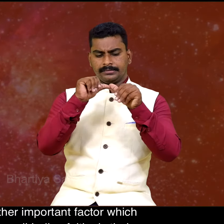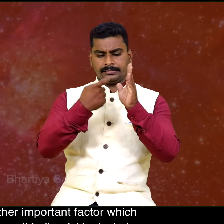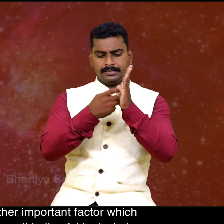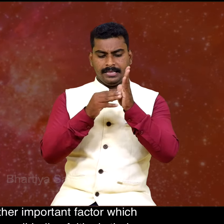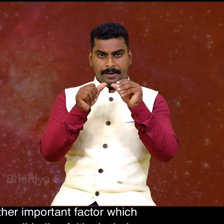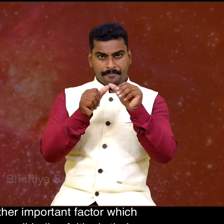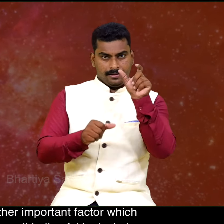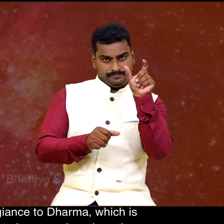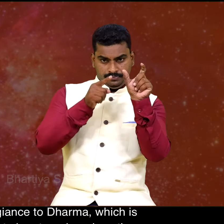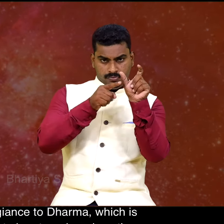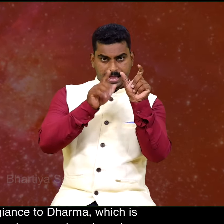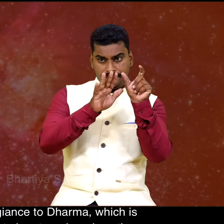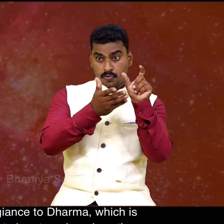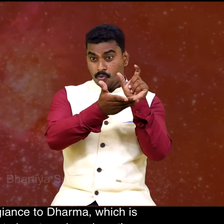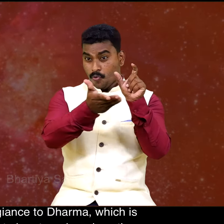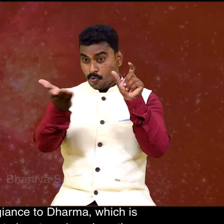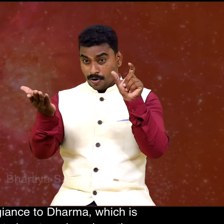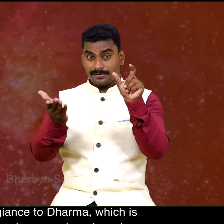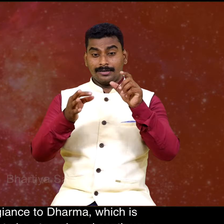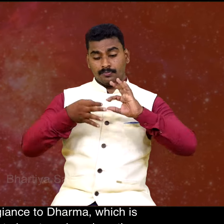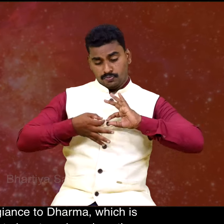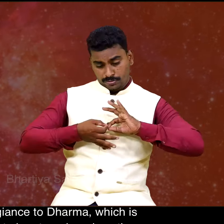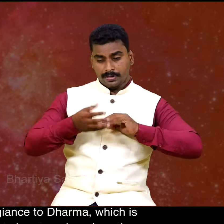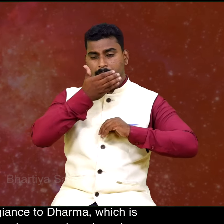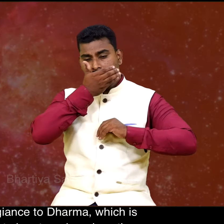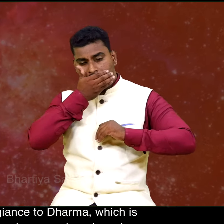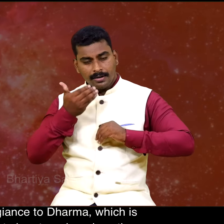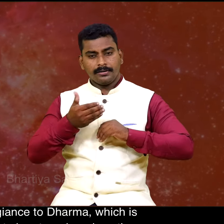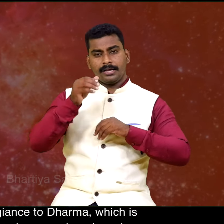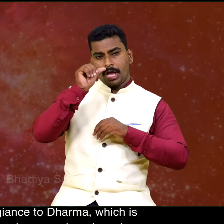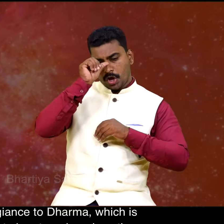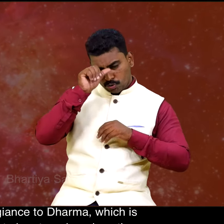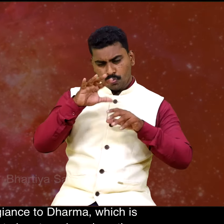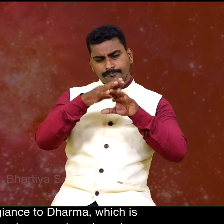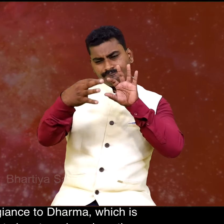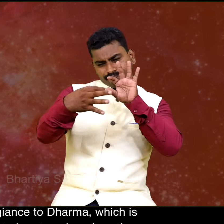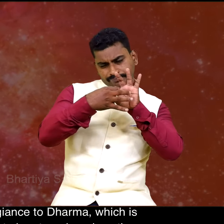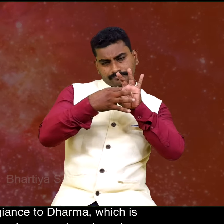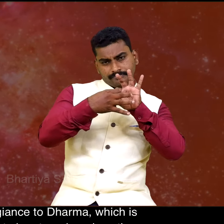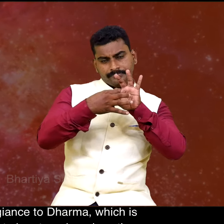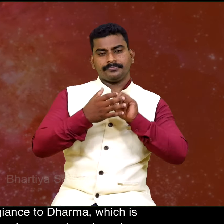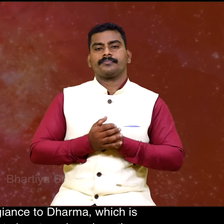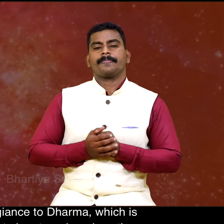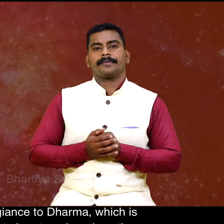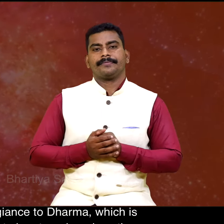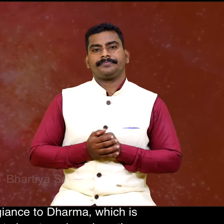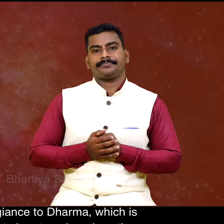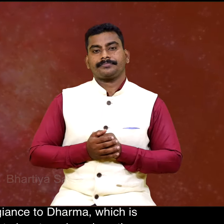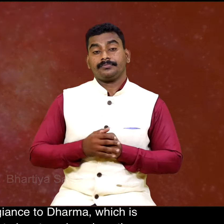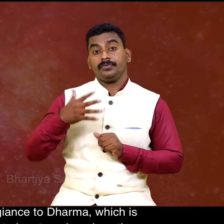to Dharma, which is believed to be eternal and continuous. Since